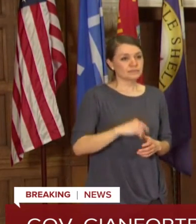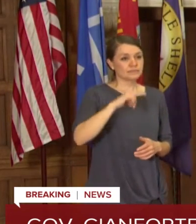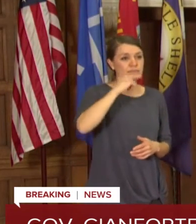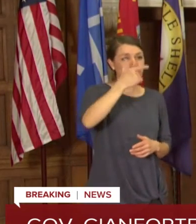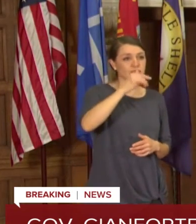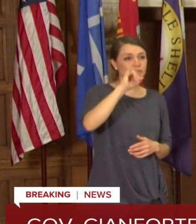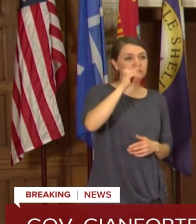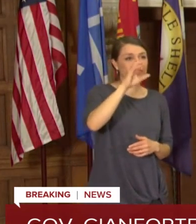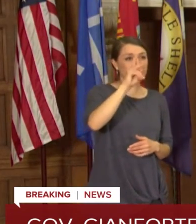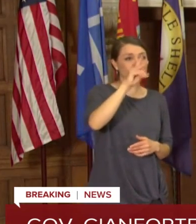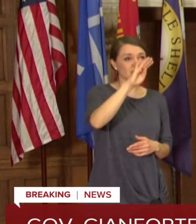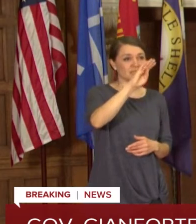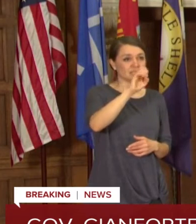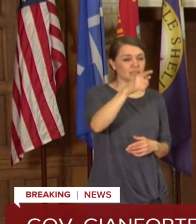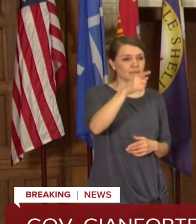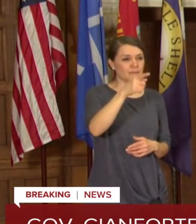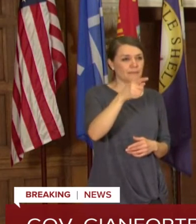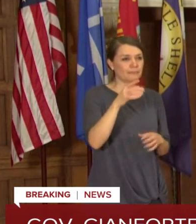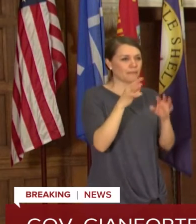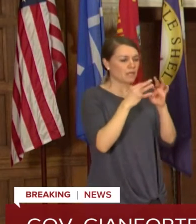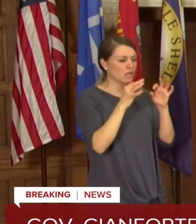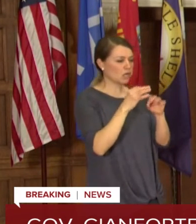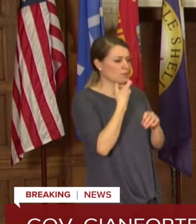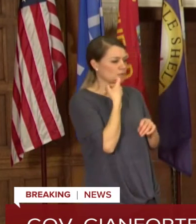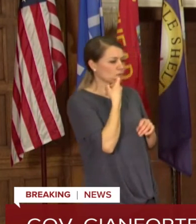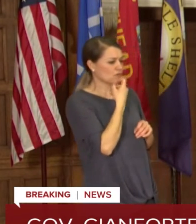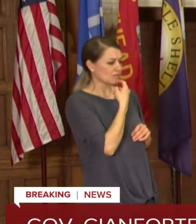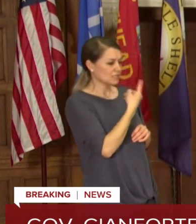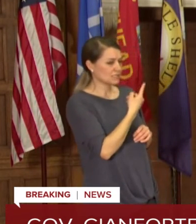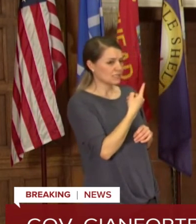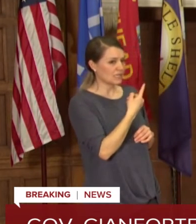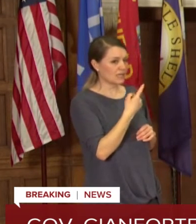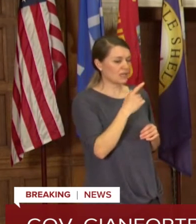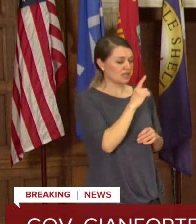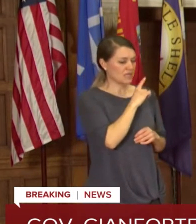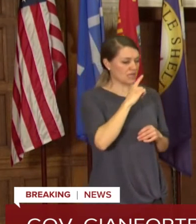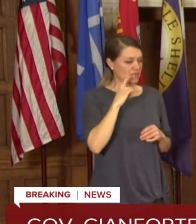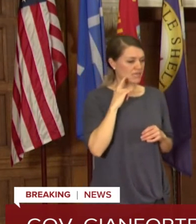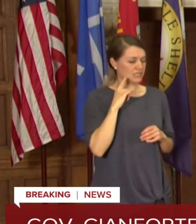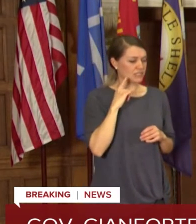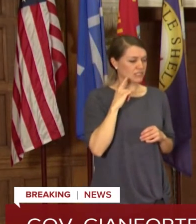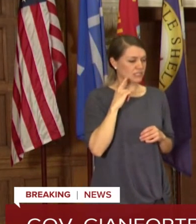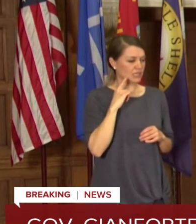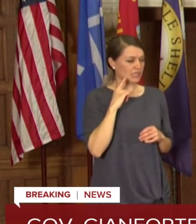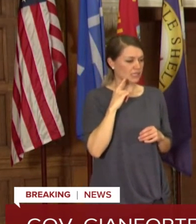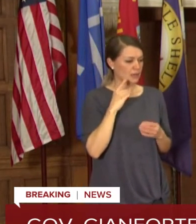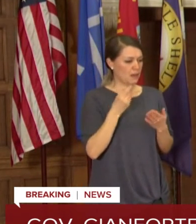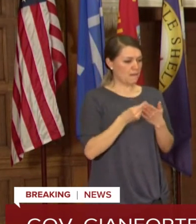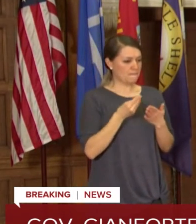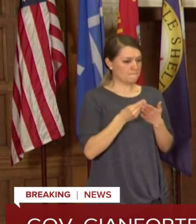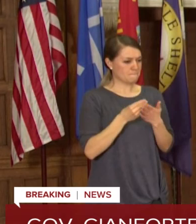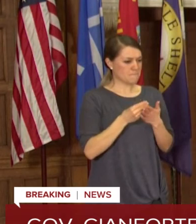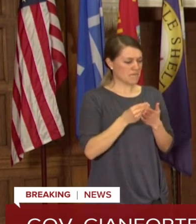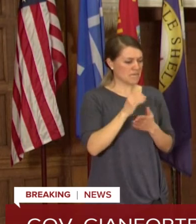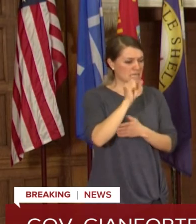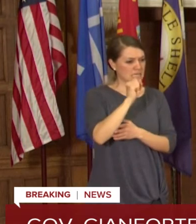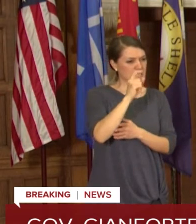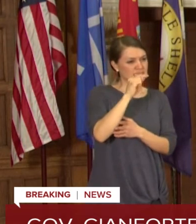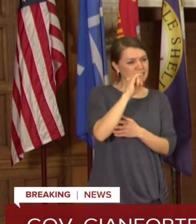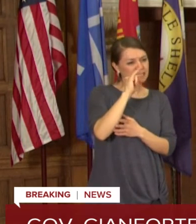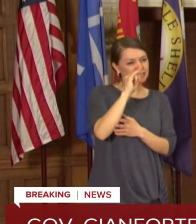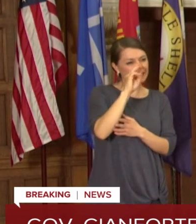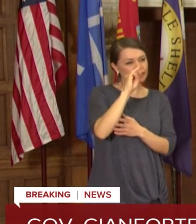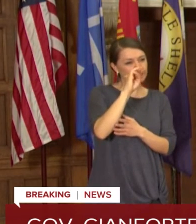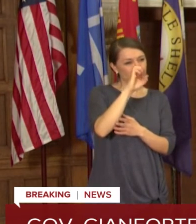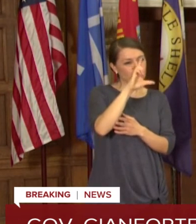Jackie? Governor, for a comment you made earlier about the legislature allocating stimulus funds, there have been a number of bills this